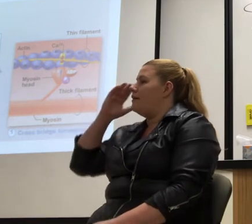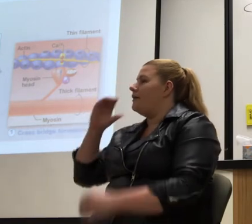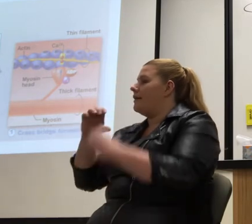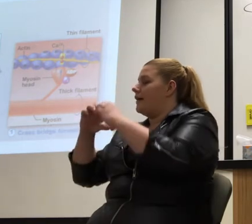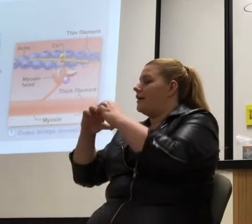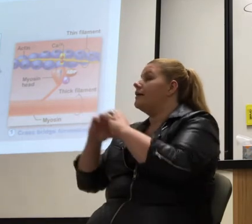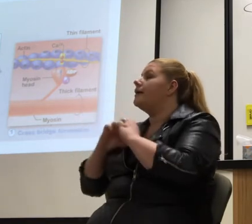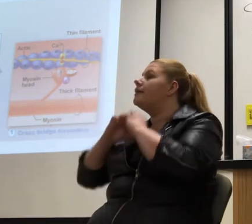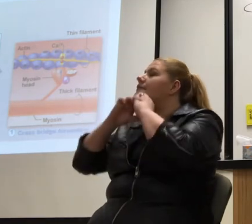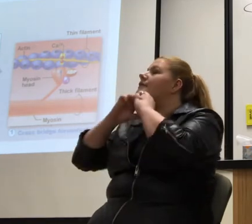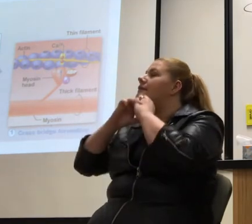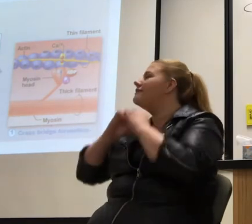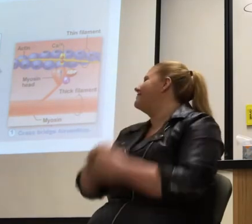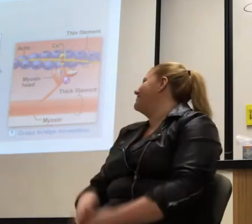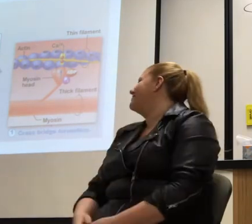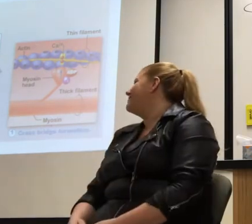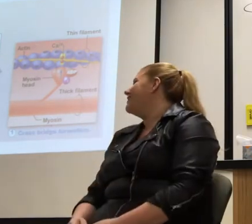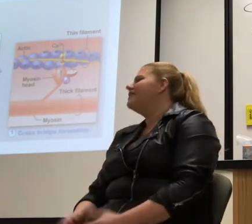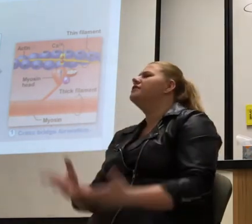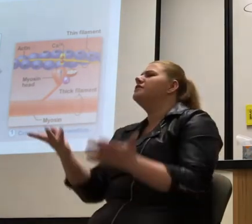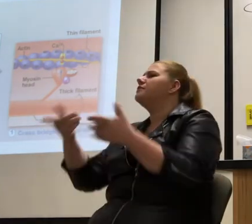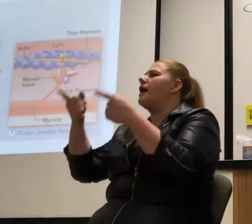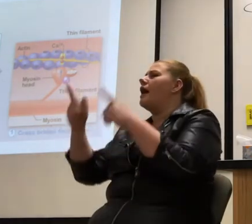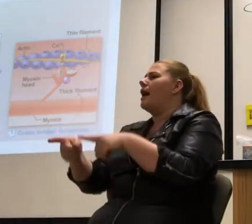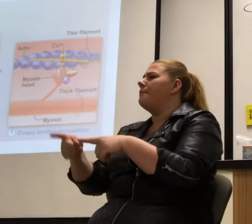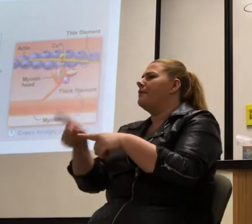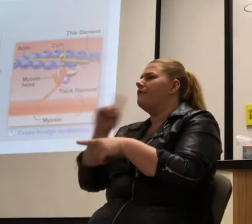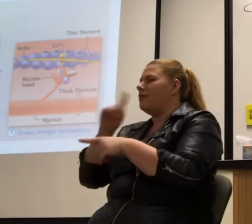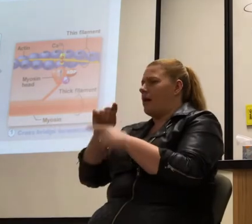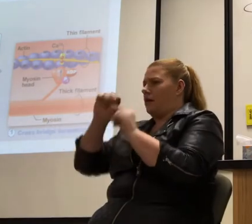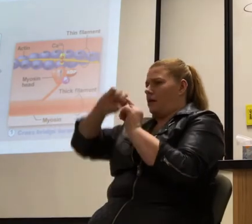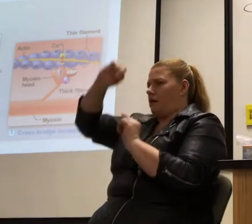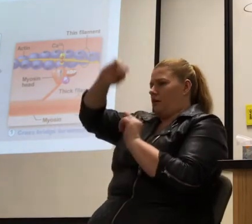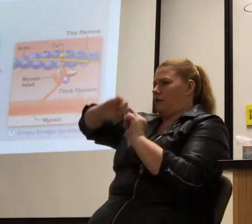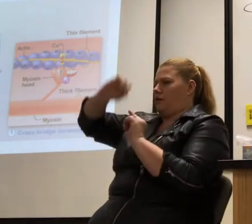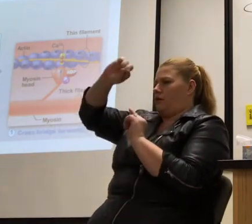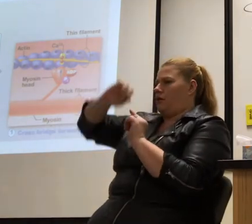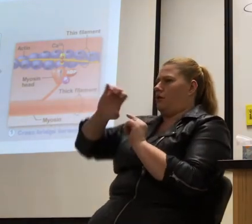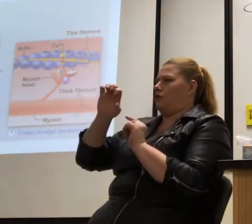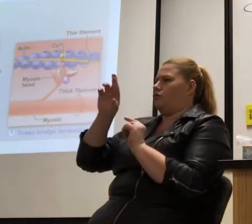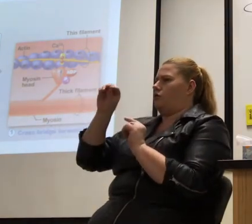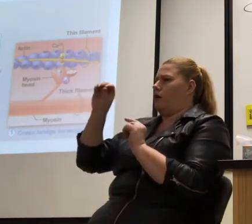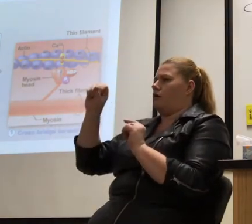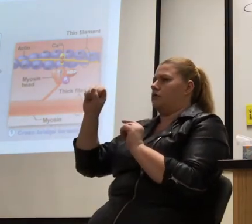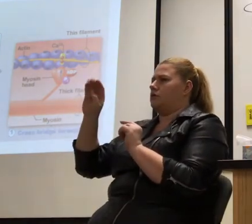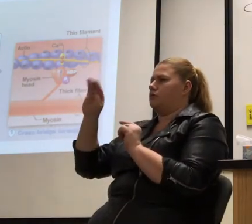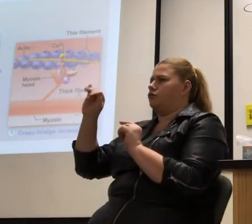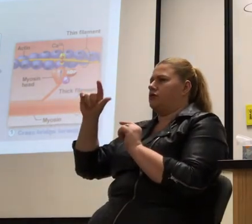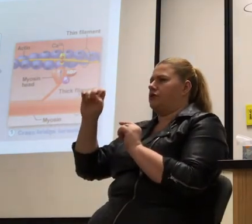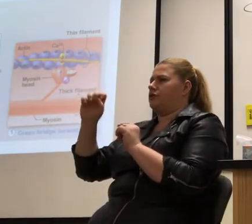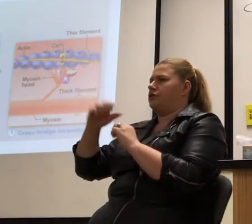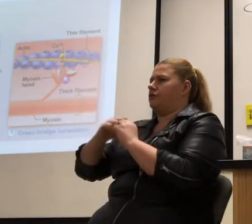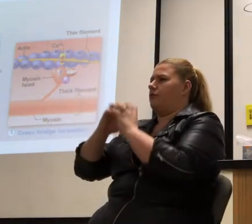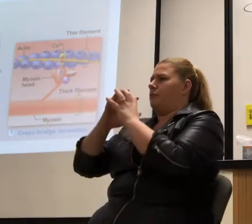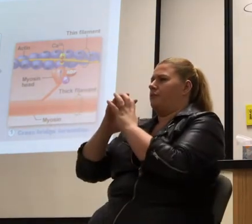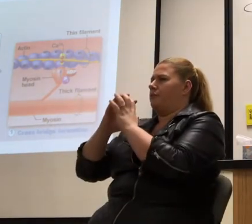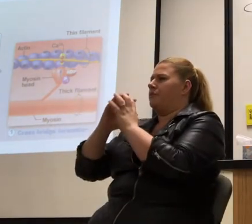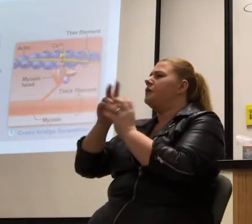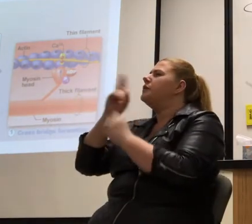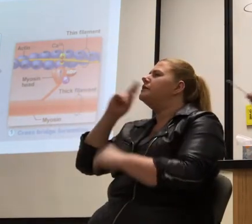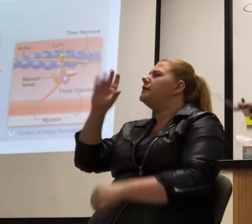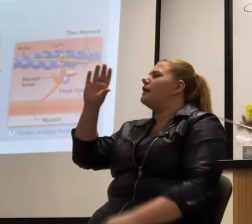I mean, what had to happen so that cross bridge could form? We'll just kind of talk about it. Look for the calcium red balls. You see